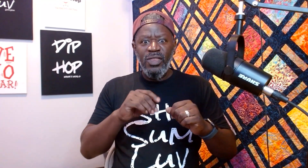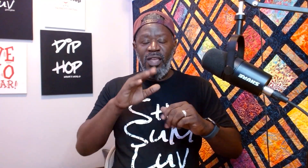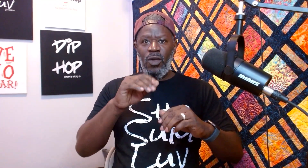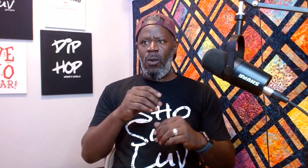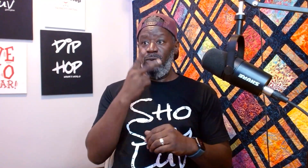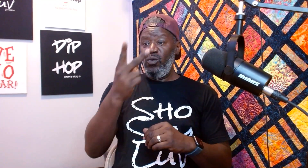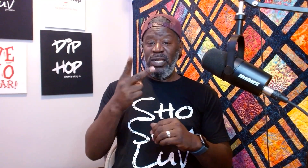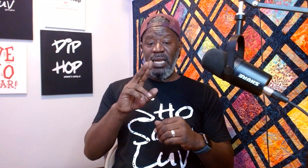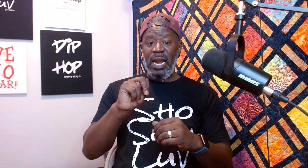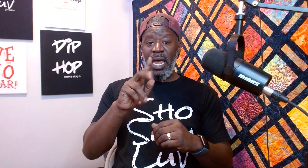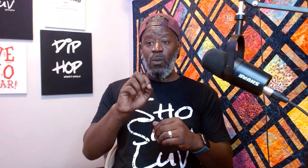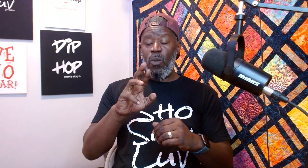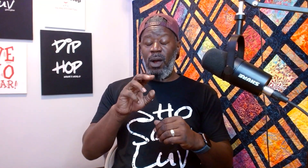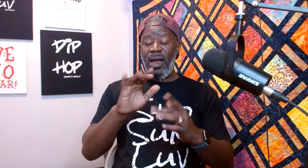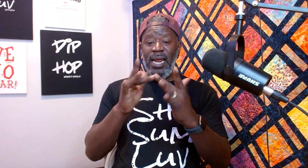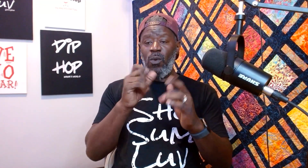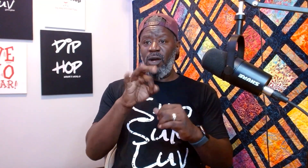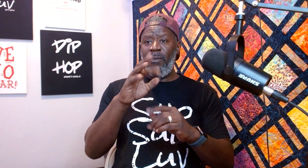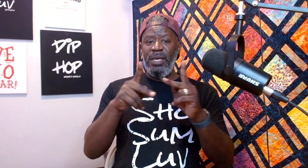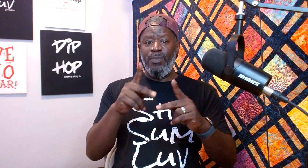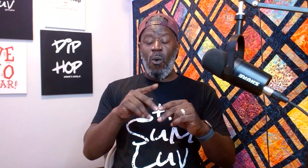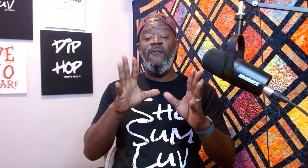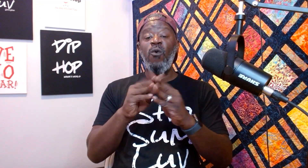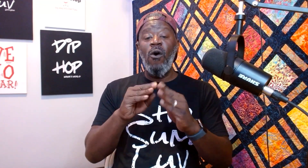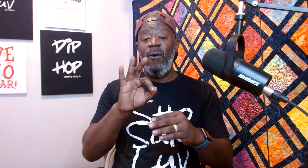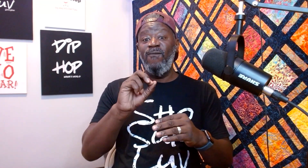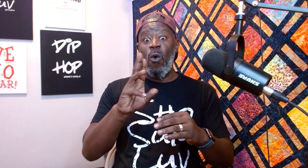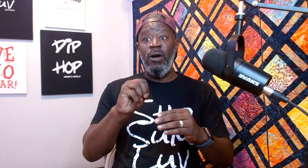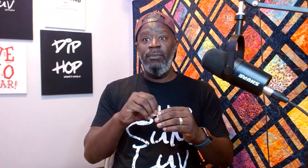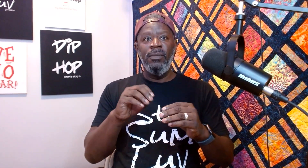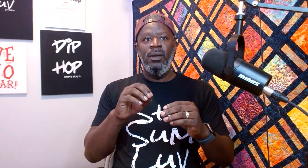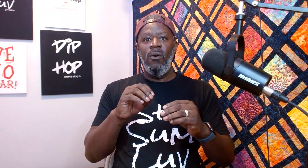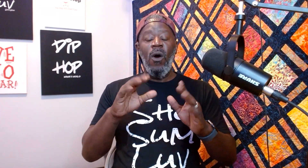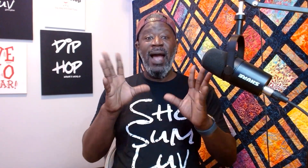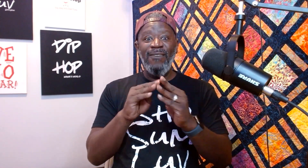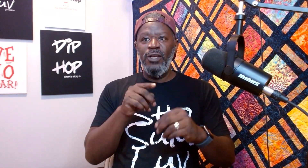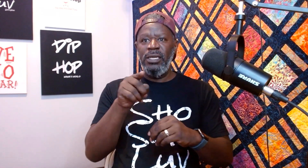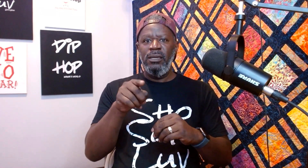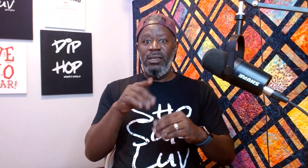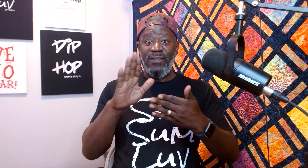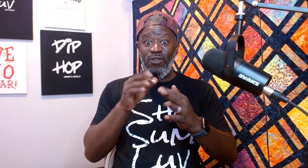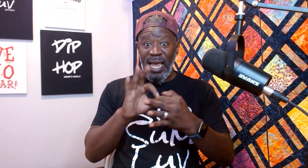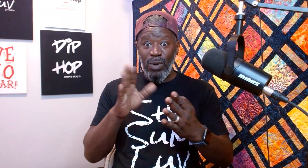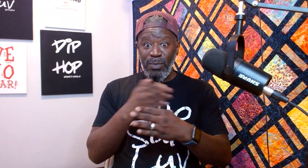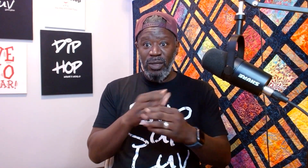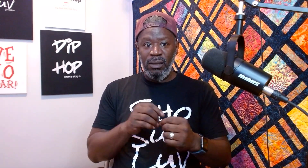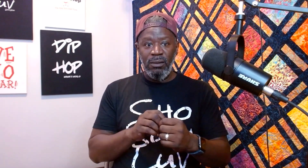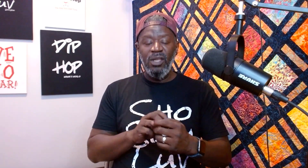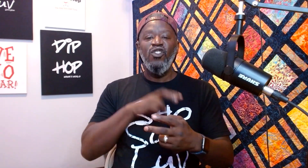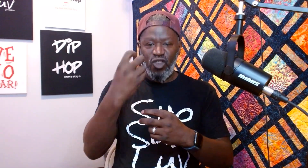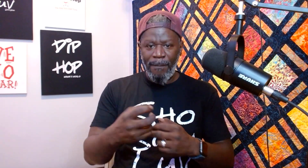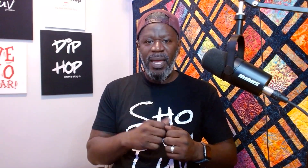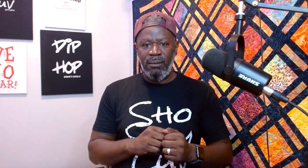go? Okay, so you see a network of people or forum or a conference that's related with